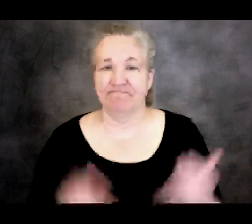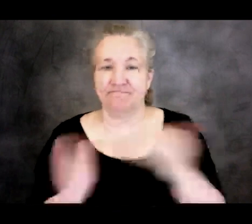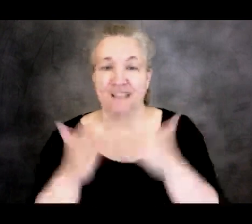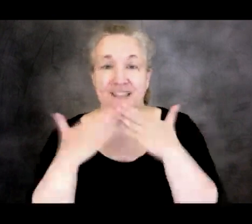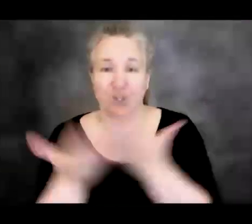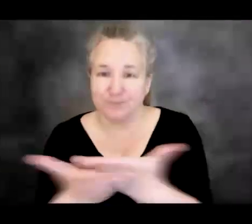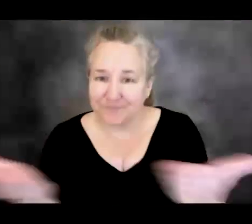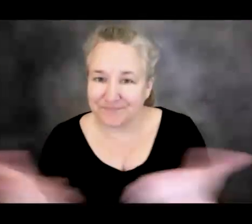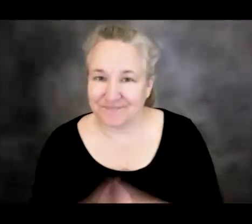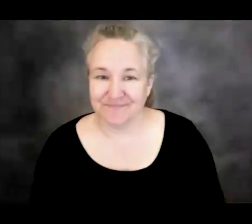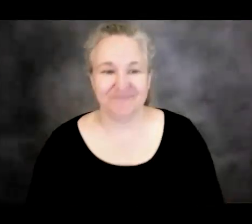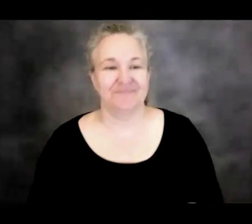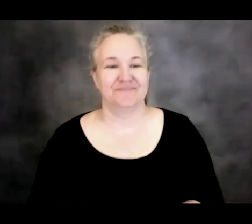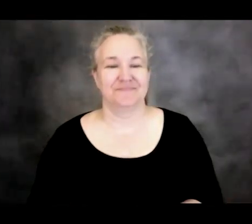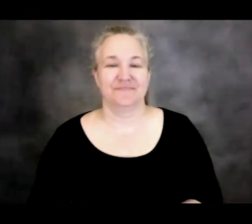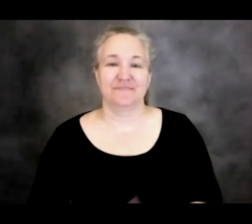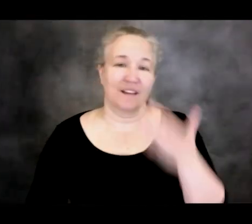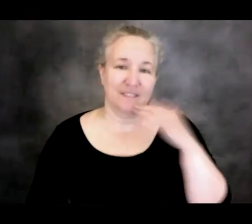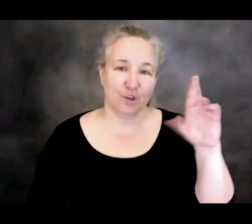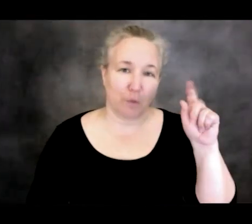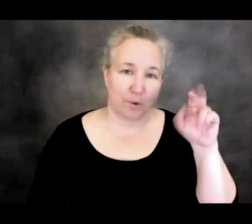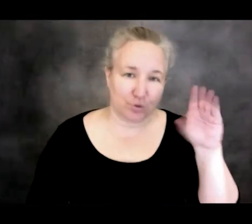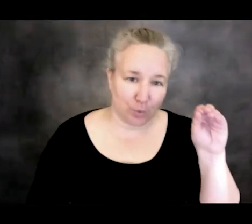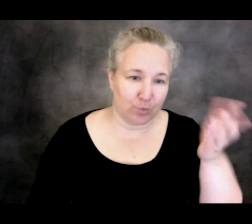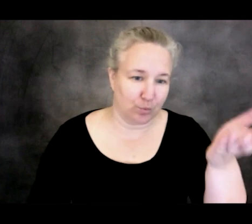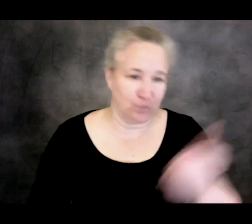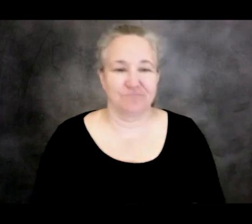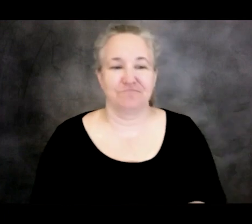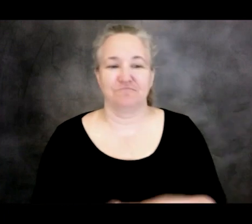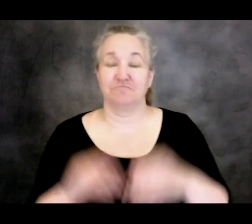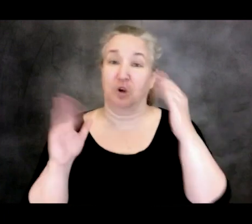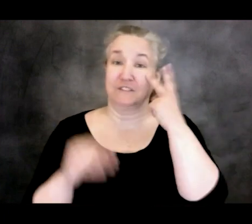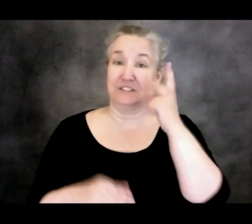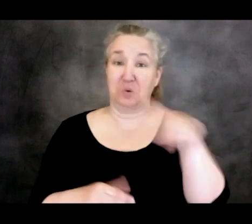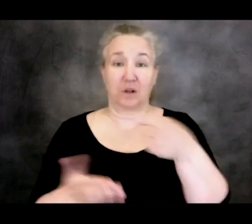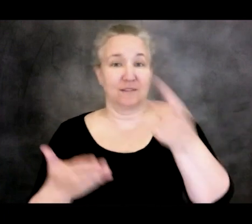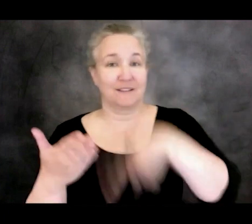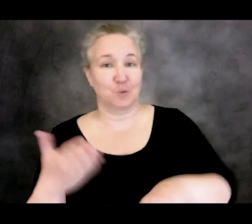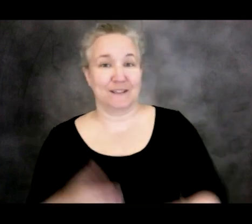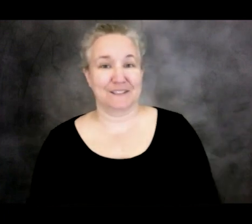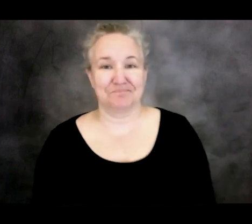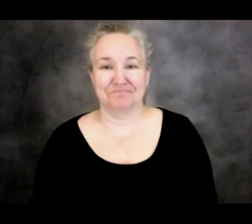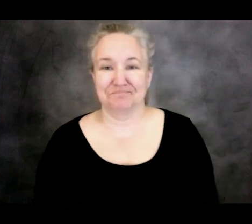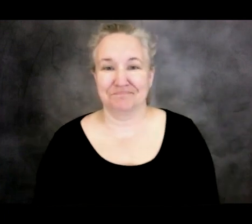all again. Many thanks, Roberto, and hope we will see you all next week.